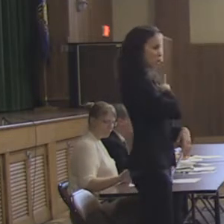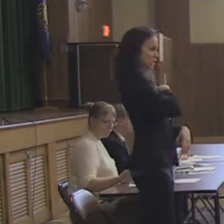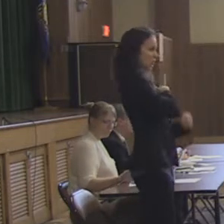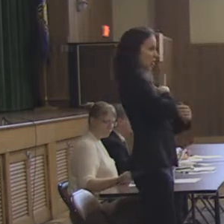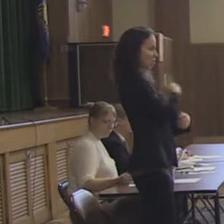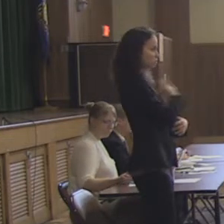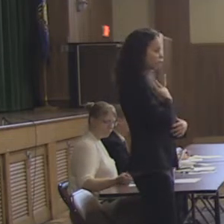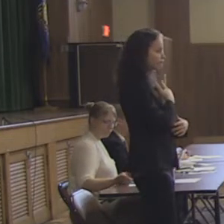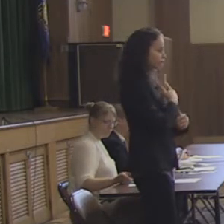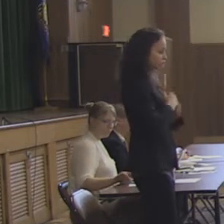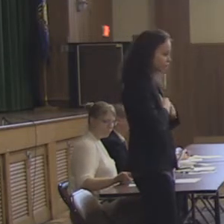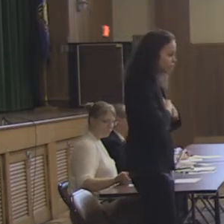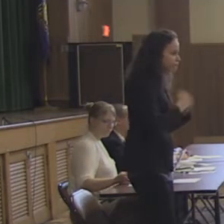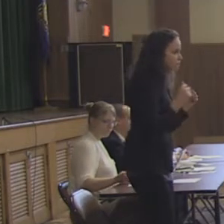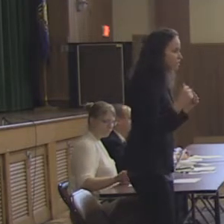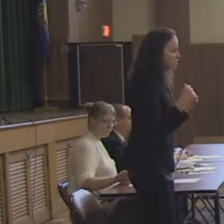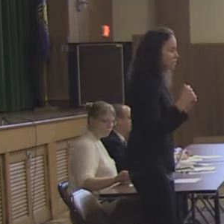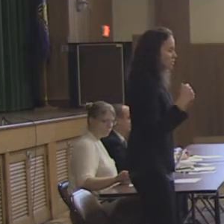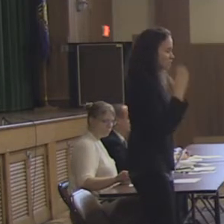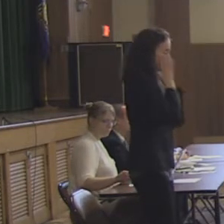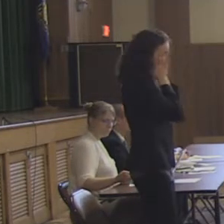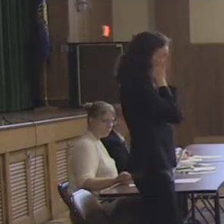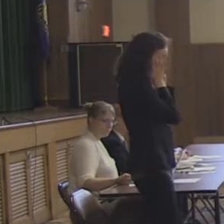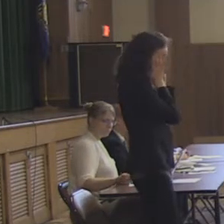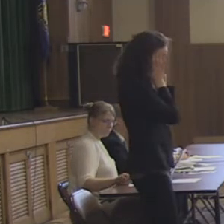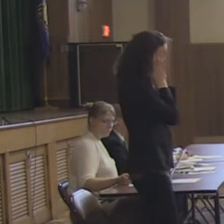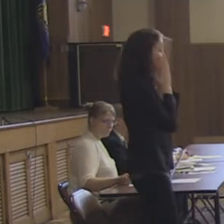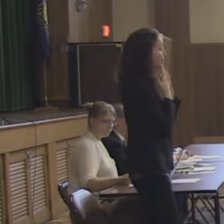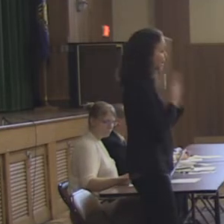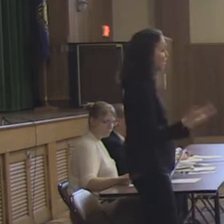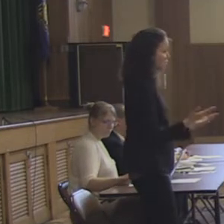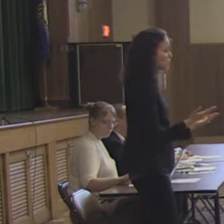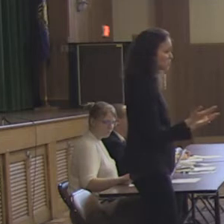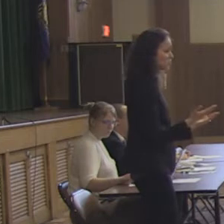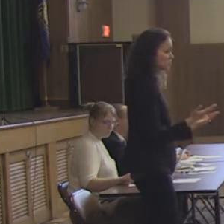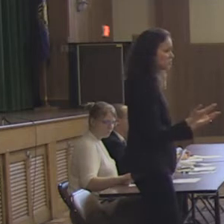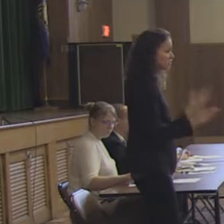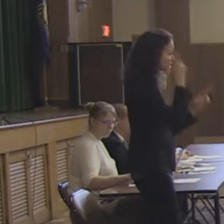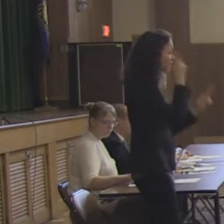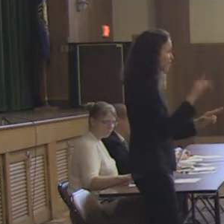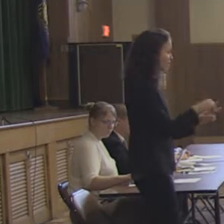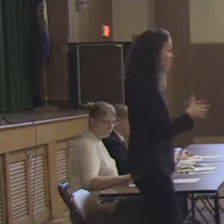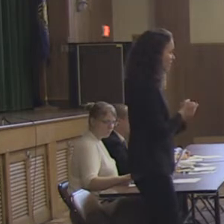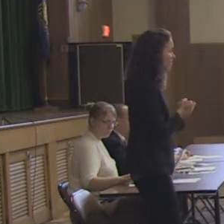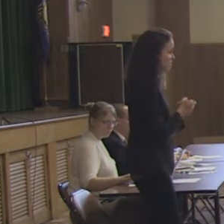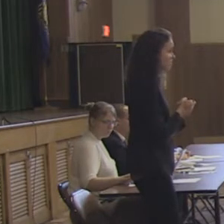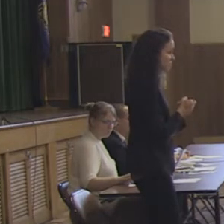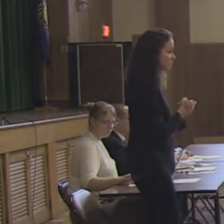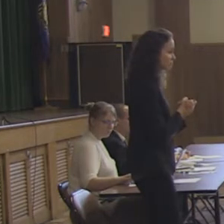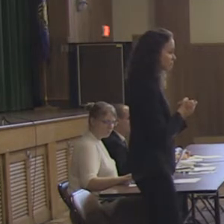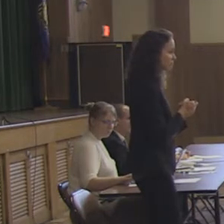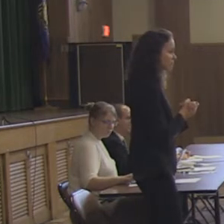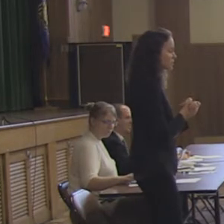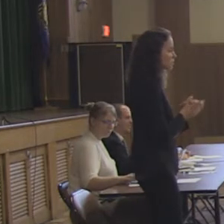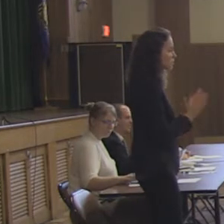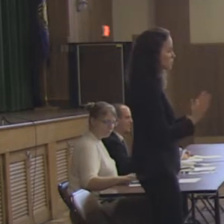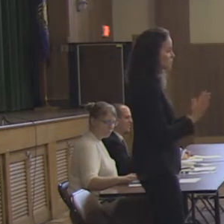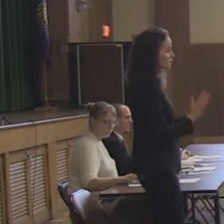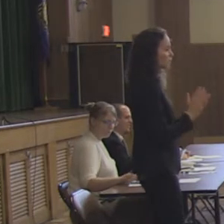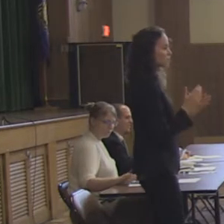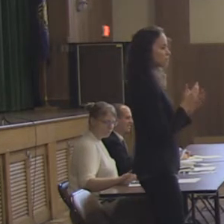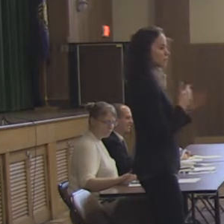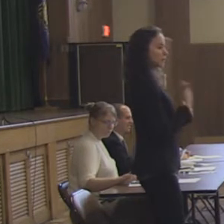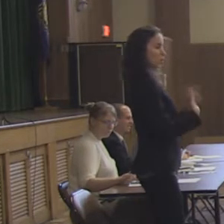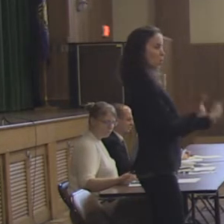like we're sharing some very important conversations today that we might not all be around for, so I'm gonna try to just keep